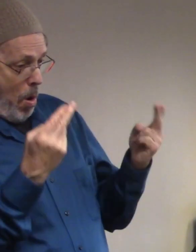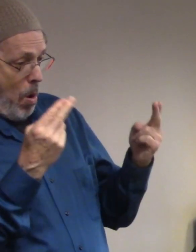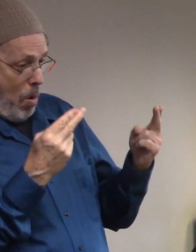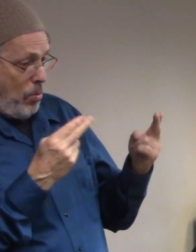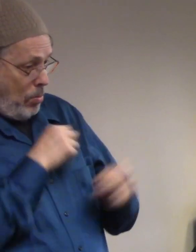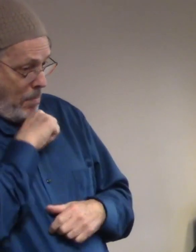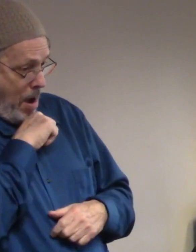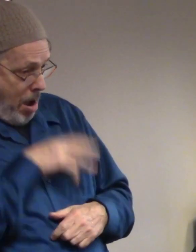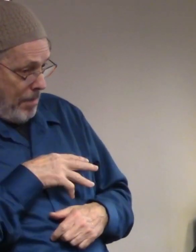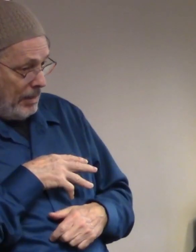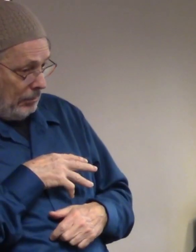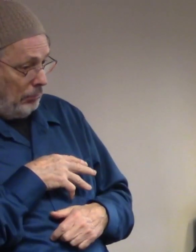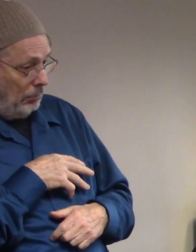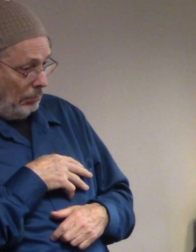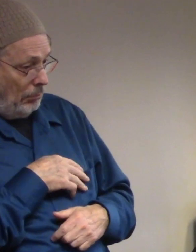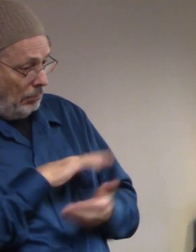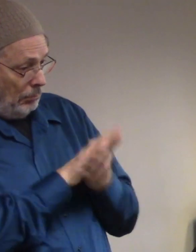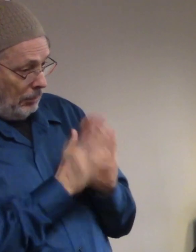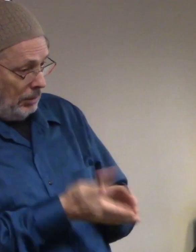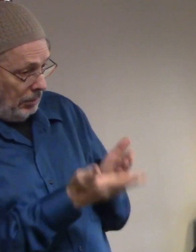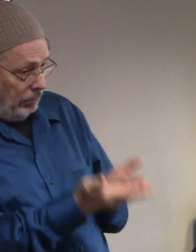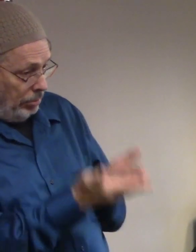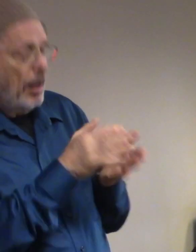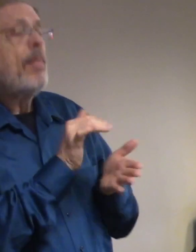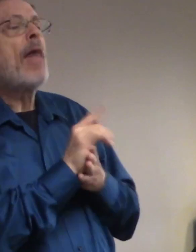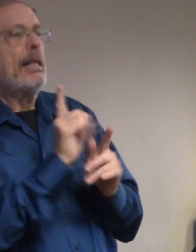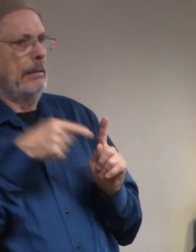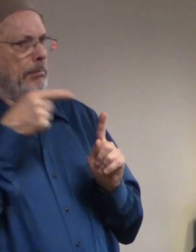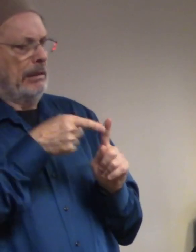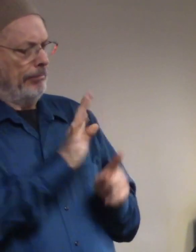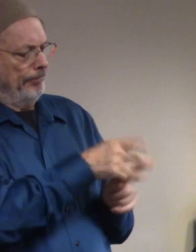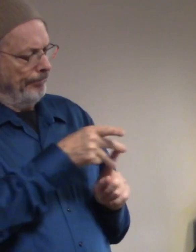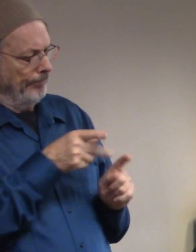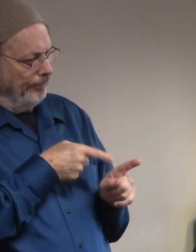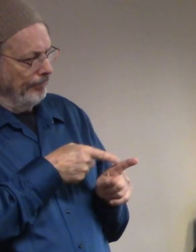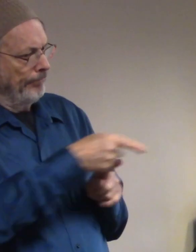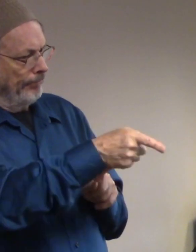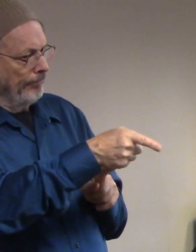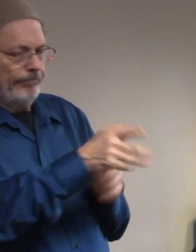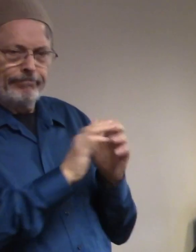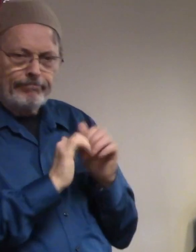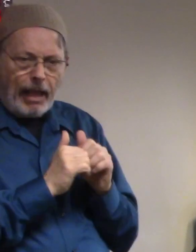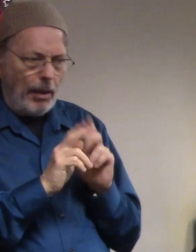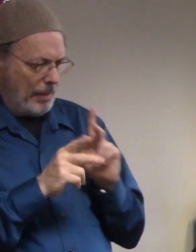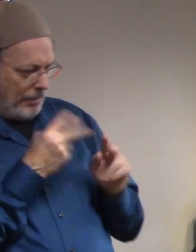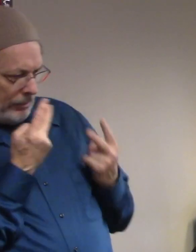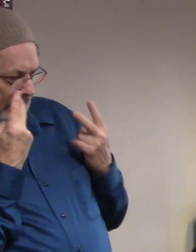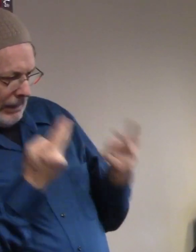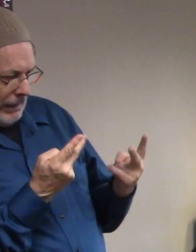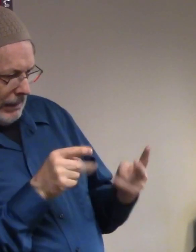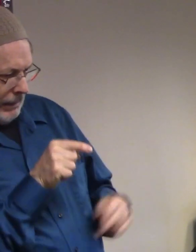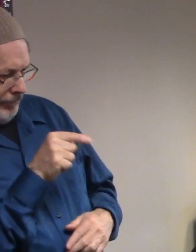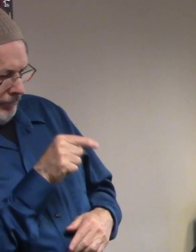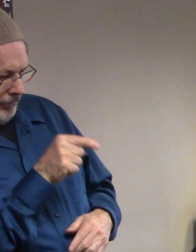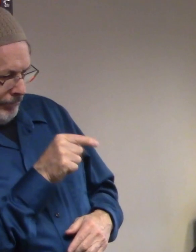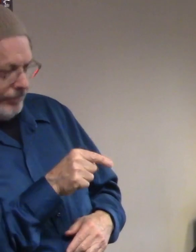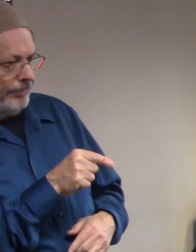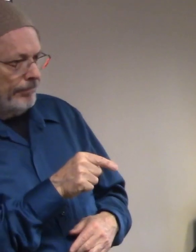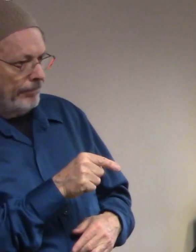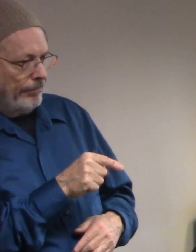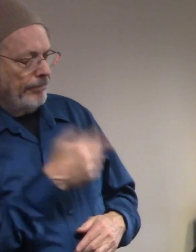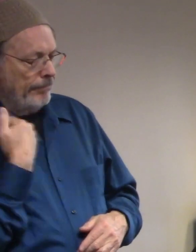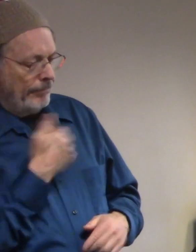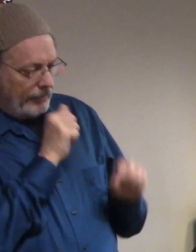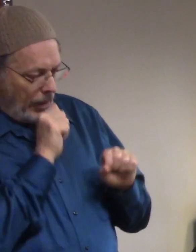sallam. And this is his khasayis. This is how Allah subhanahu wa ta'ala views his beloved sallallahu alayhi wa alayhi wa sallam.